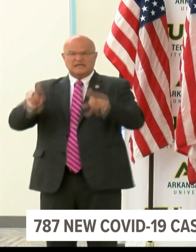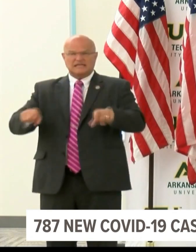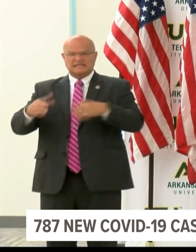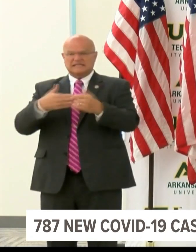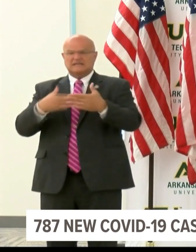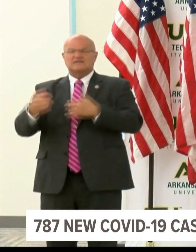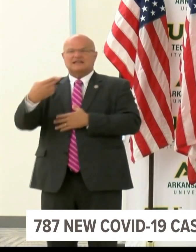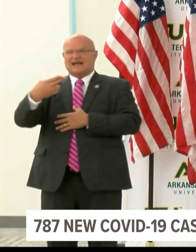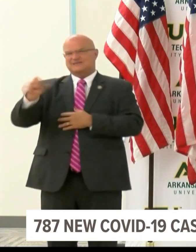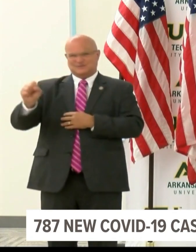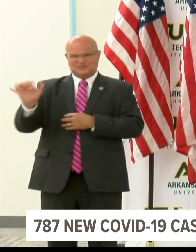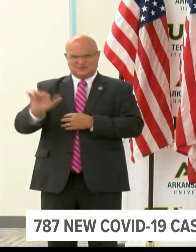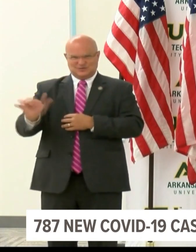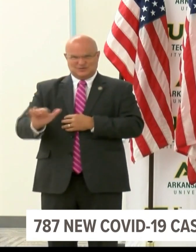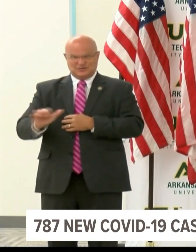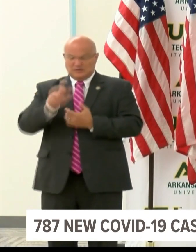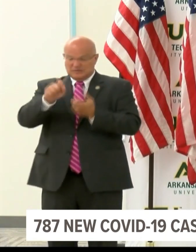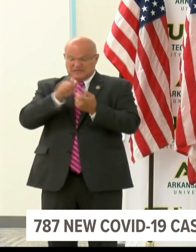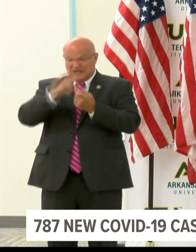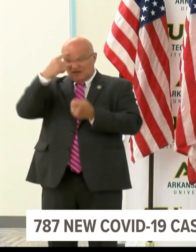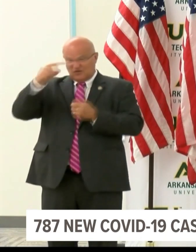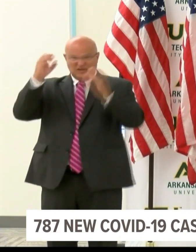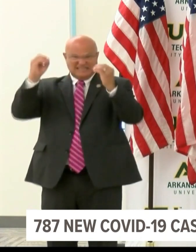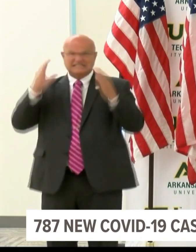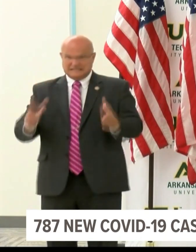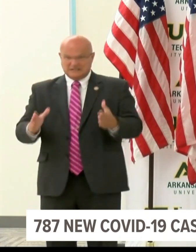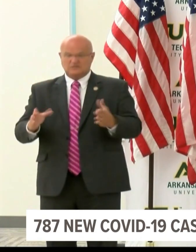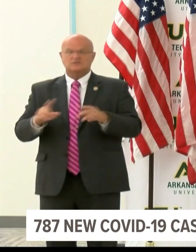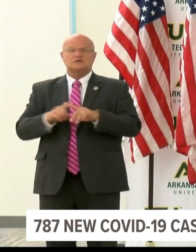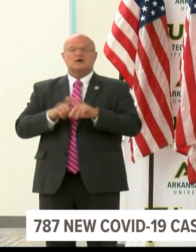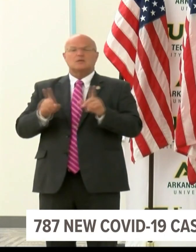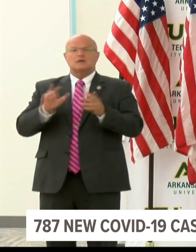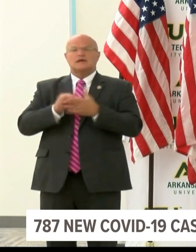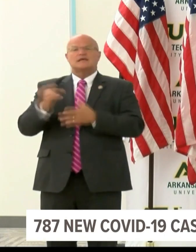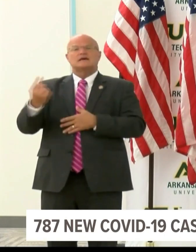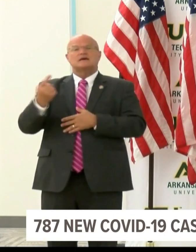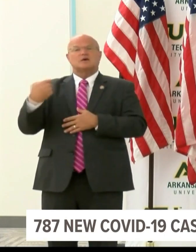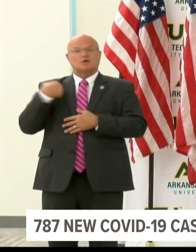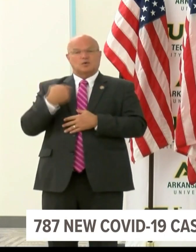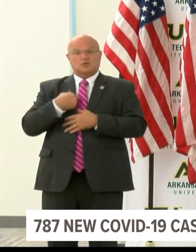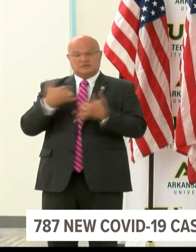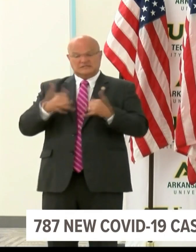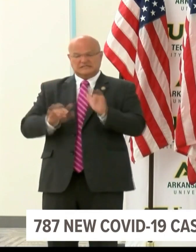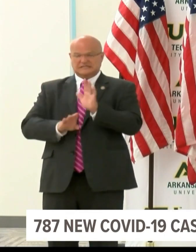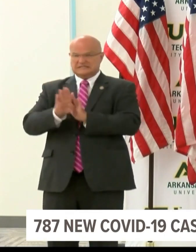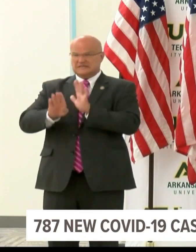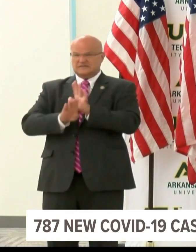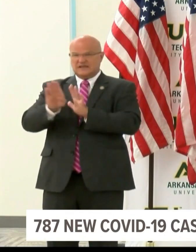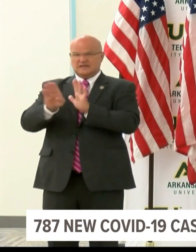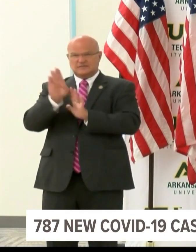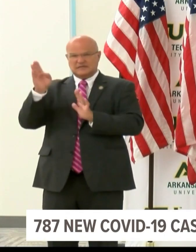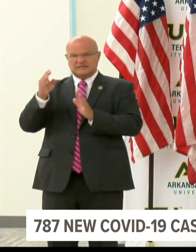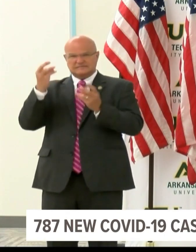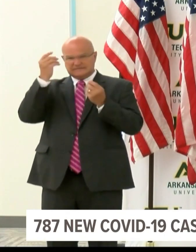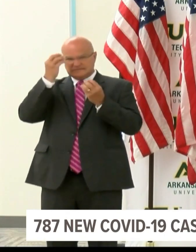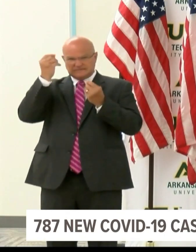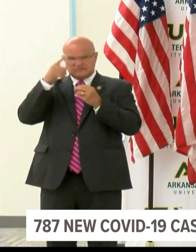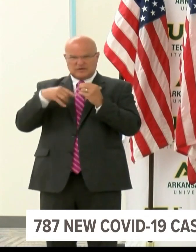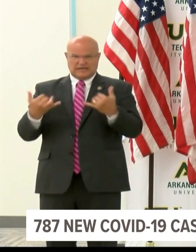even in our high schools, particularly for our teachers. But that's something we're still developing the specific plan